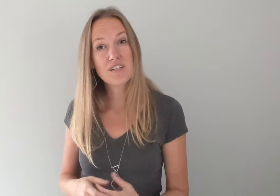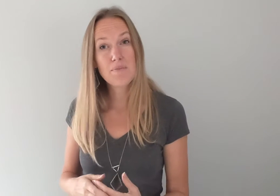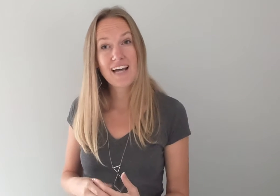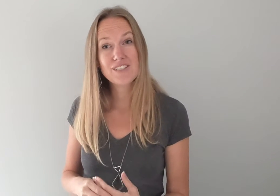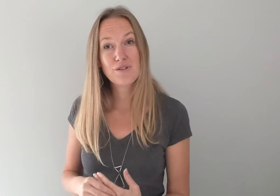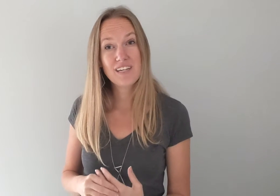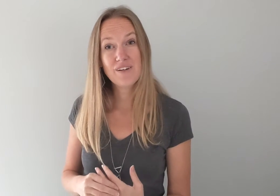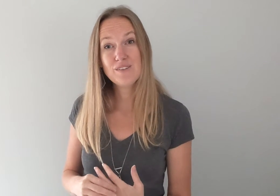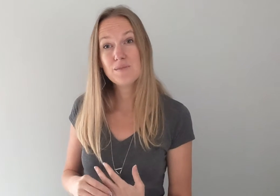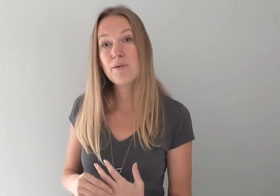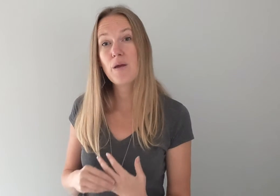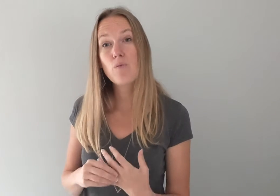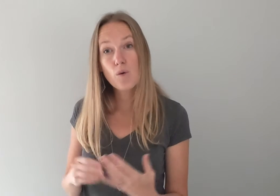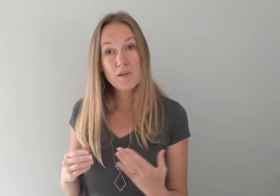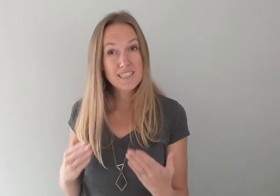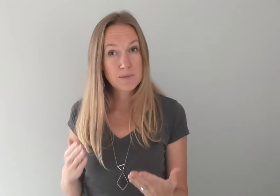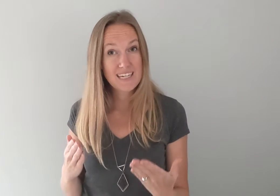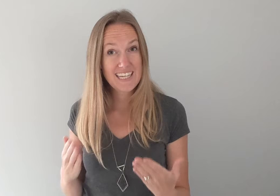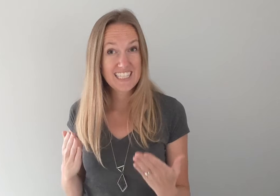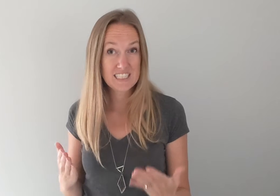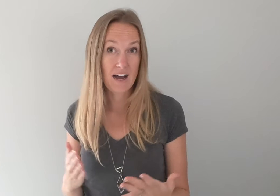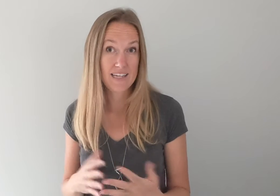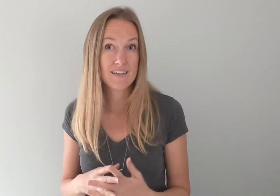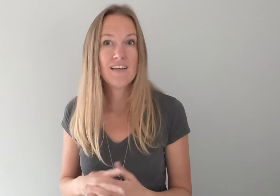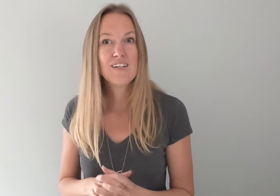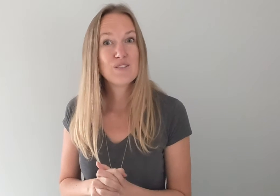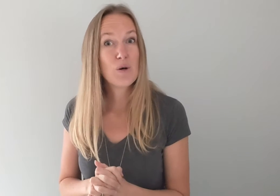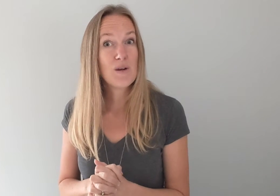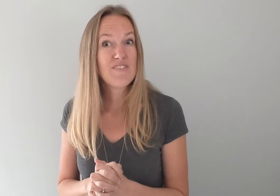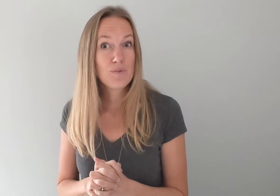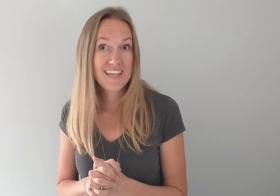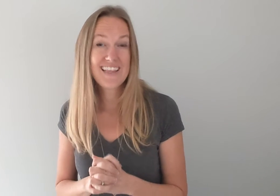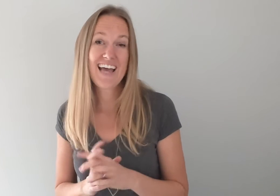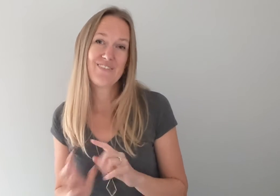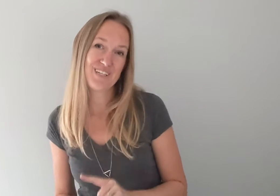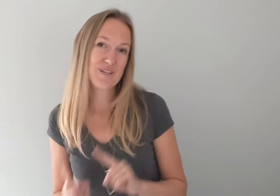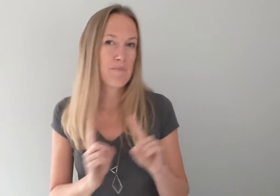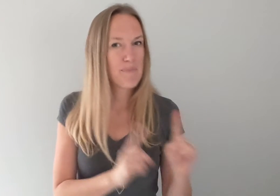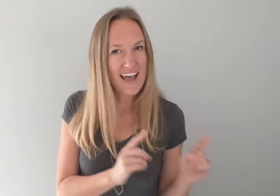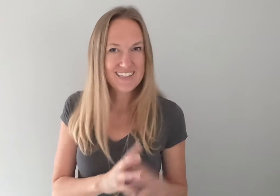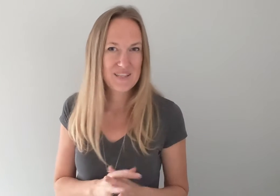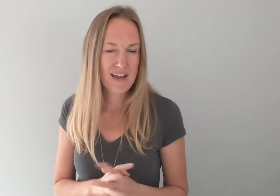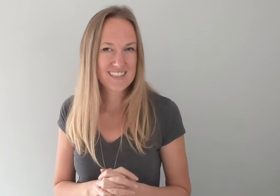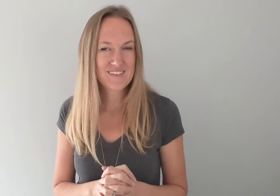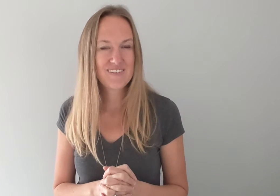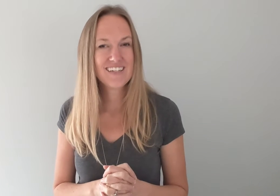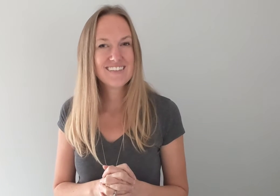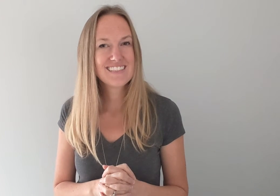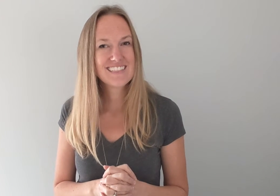the past 3 videos, but I won't be explaining each sign. So if you need that, you need to go back to the past 3 videos. Today